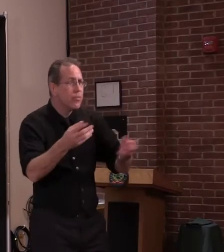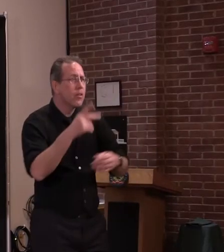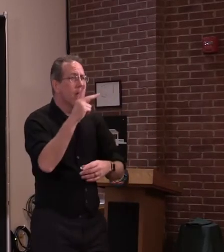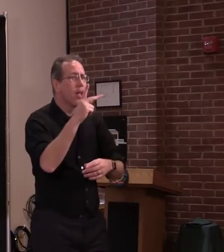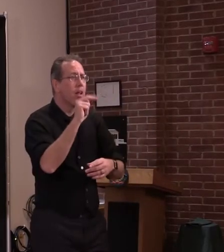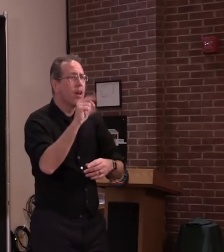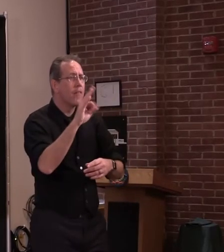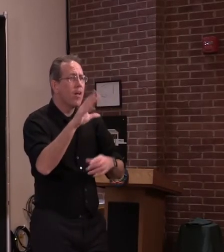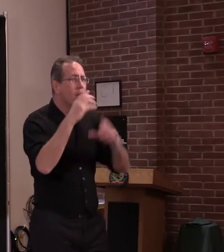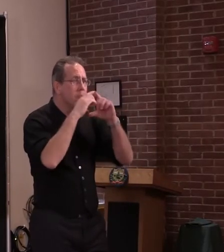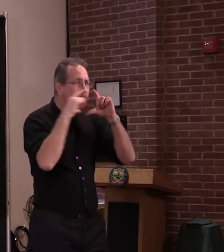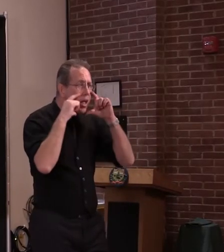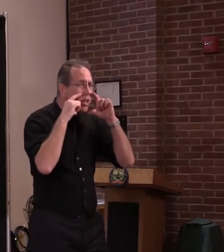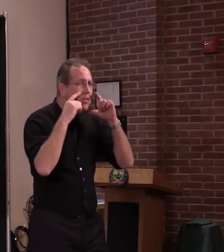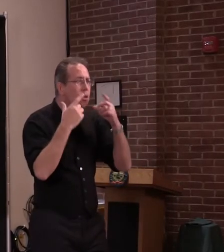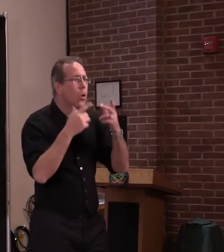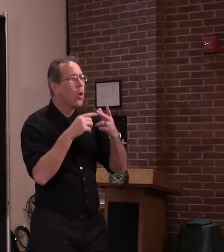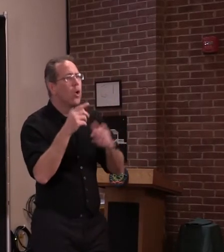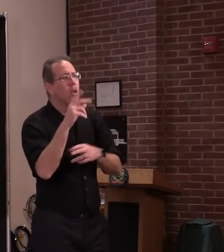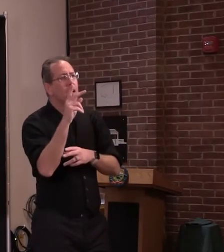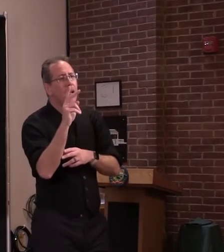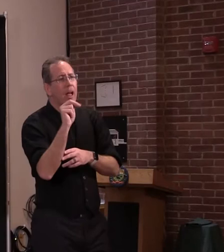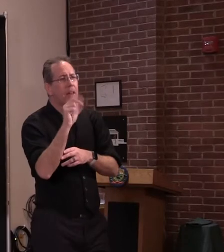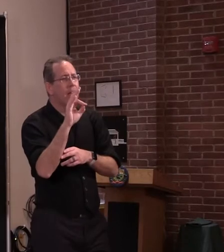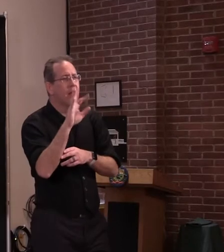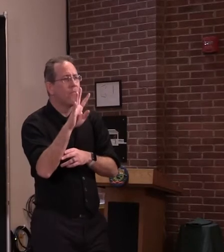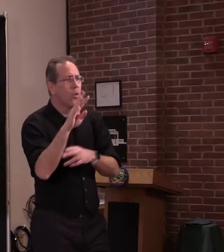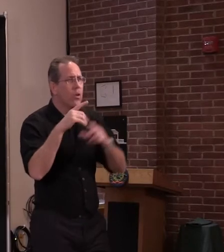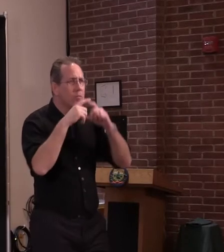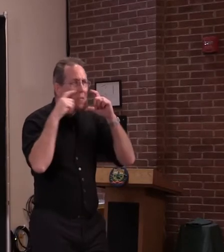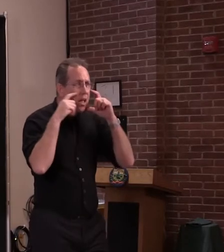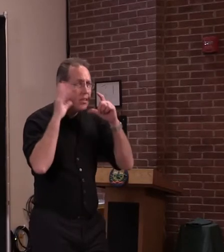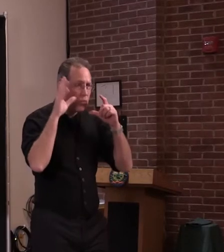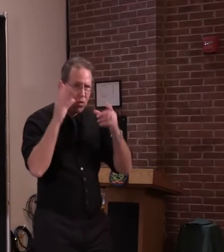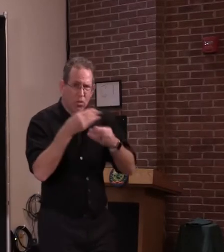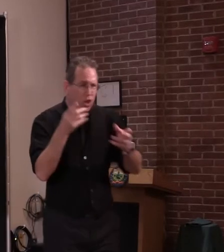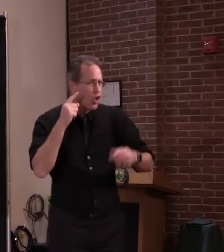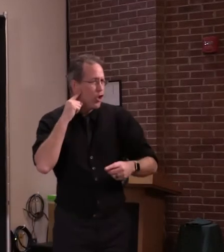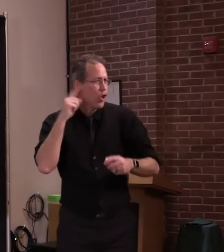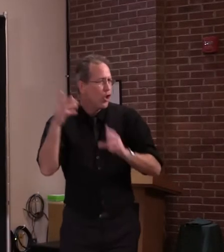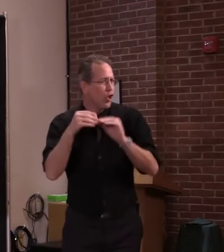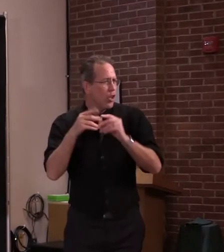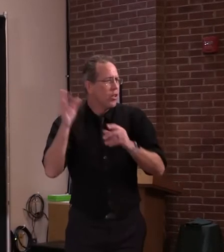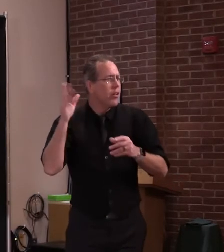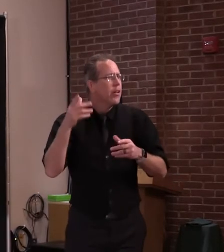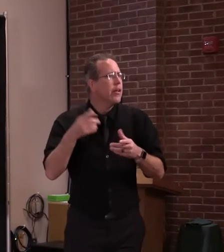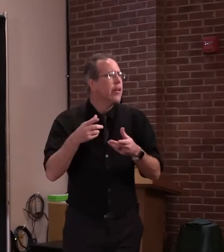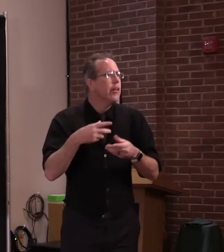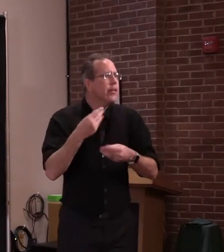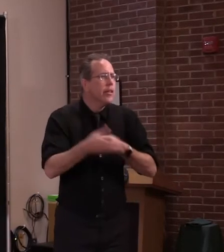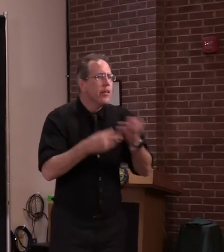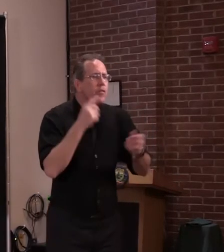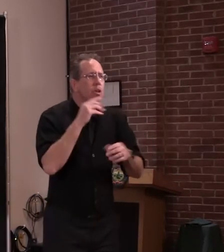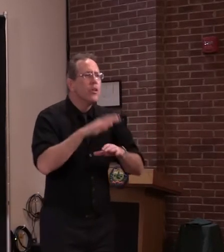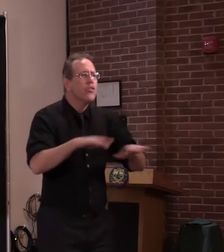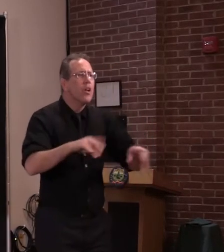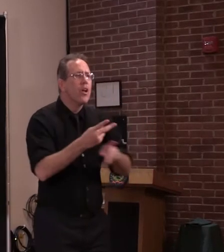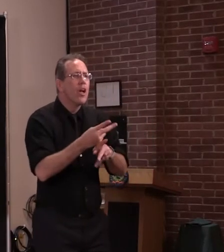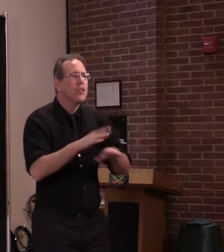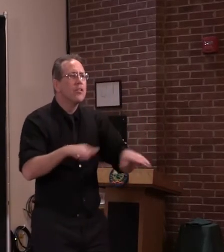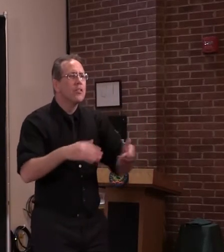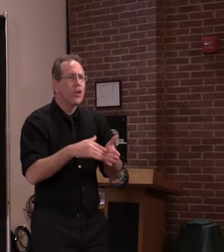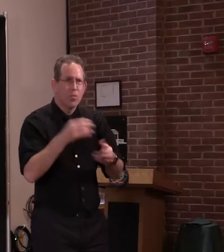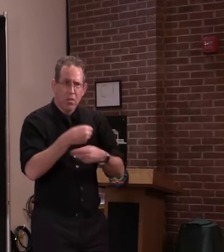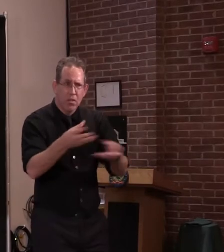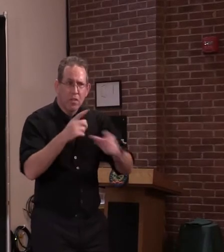today that there may be masks distributed in daycare centers. Is there any update on that? Yeah, I may